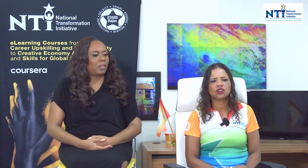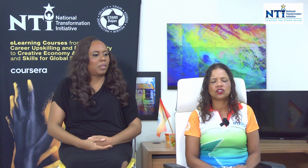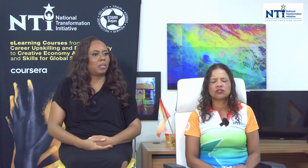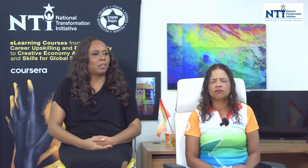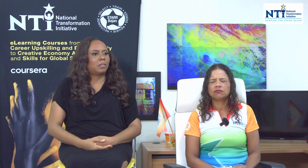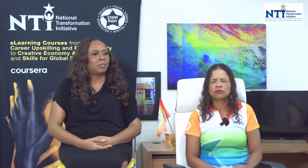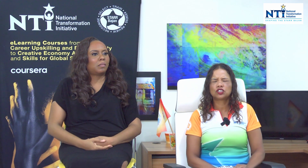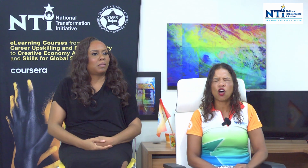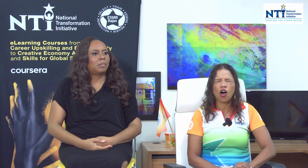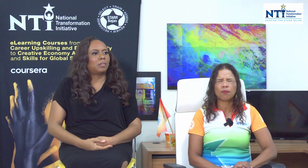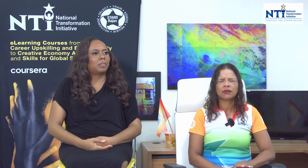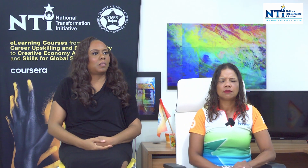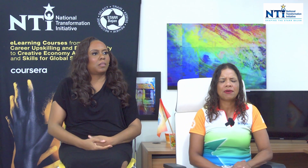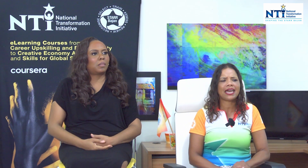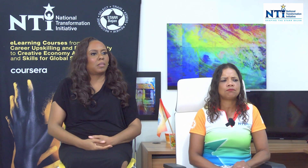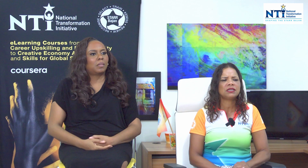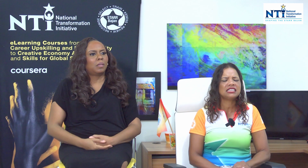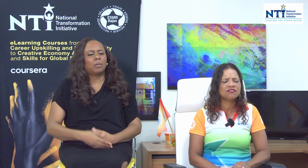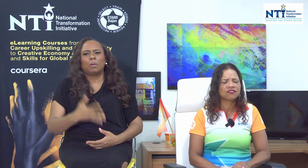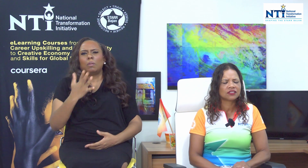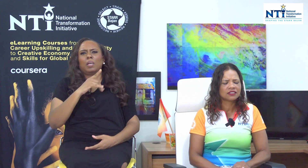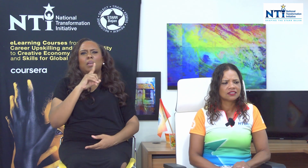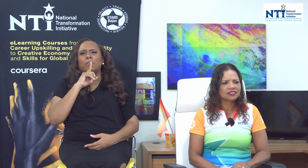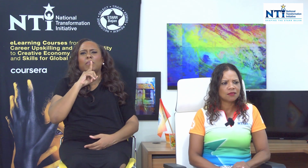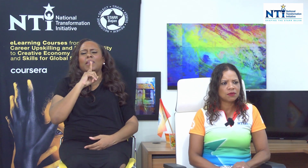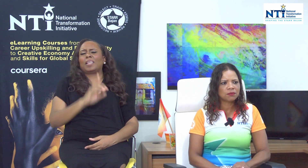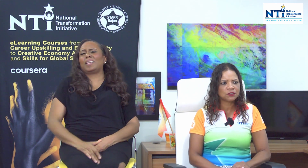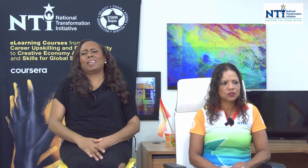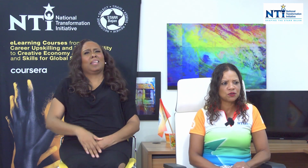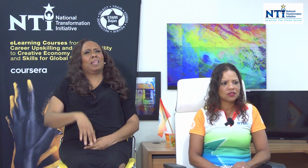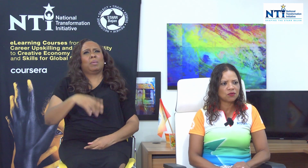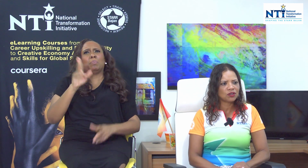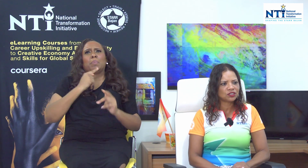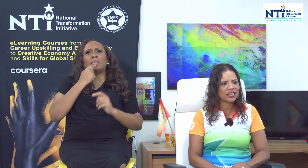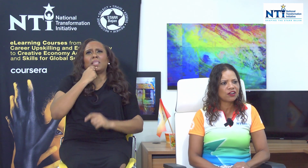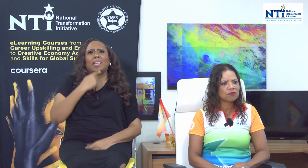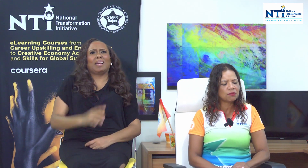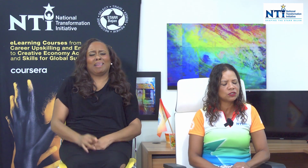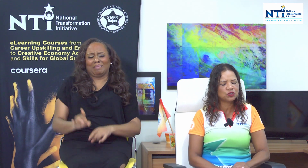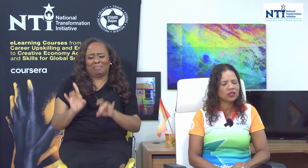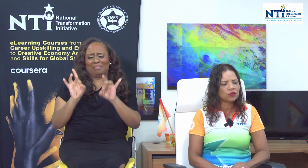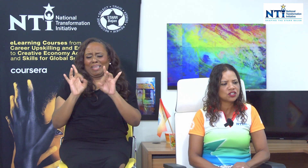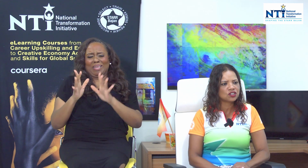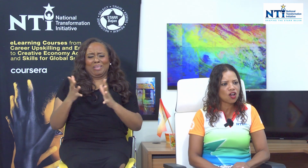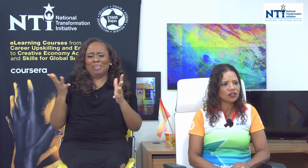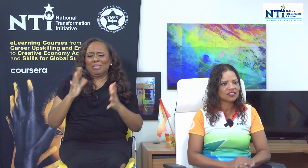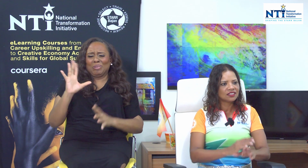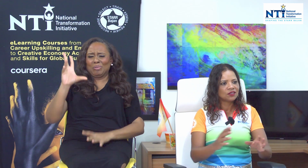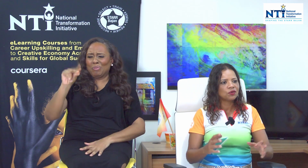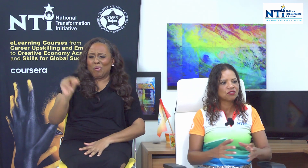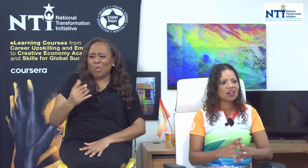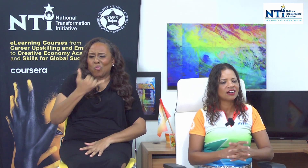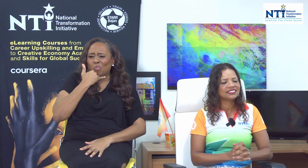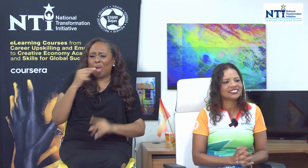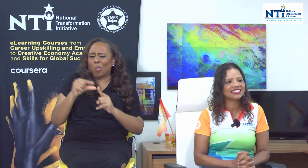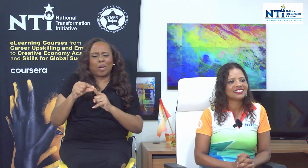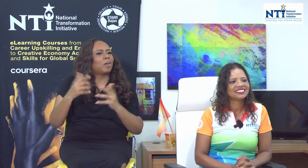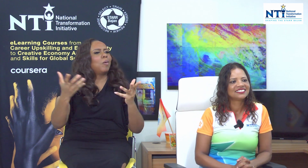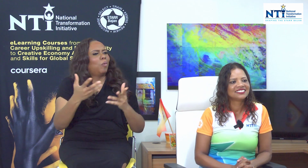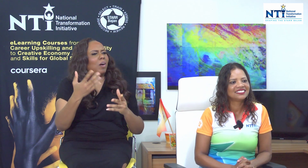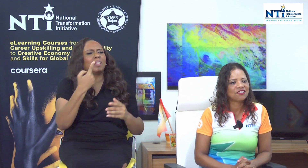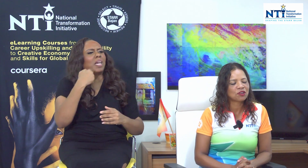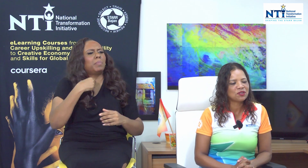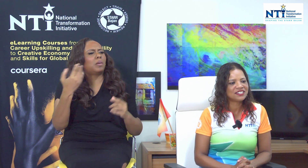what's your top pet peeve that people do, that hearing people do that we should not, with regards to